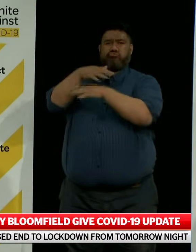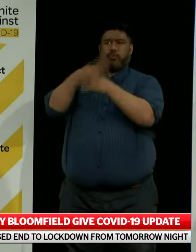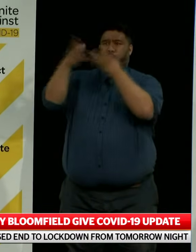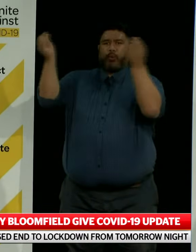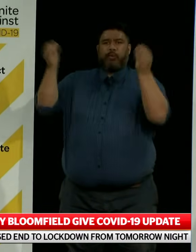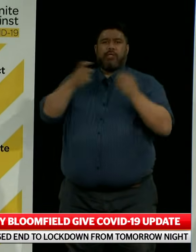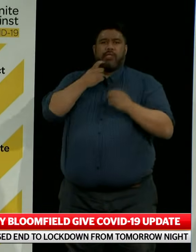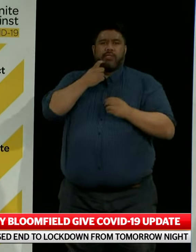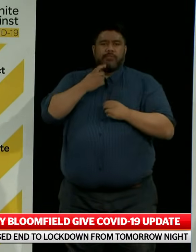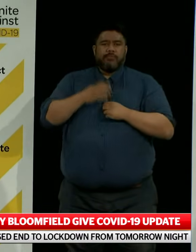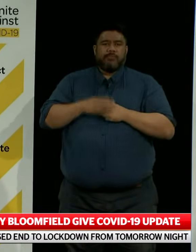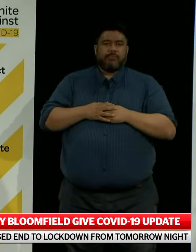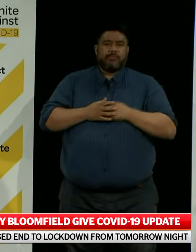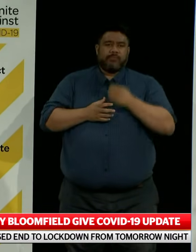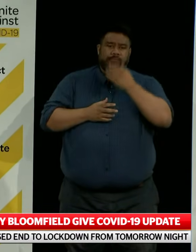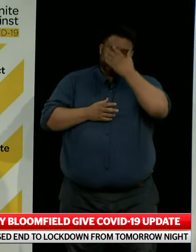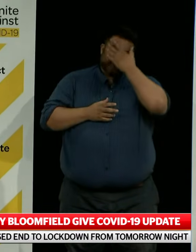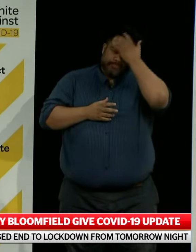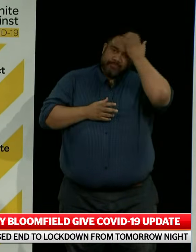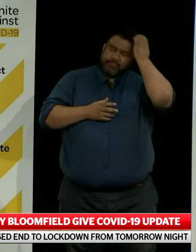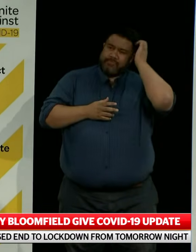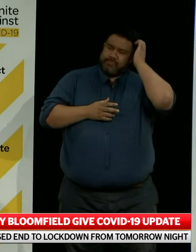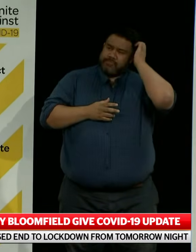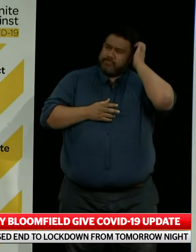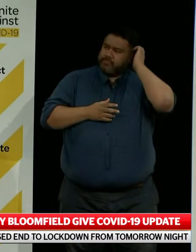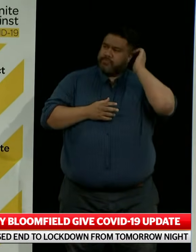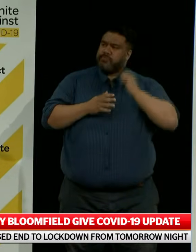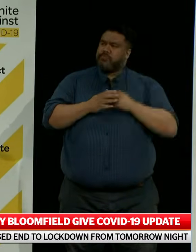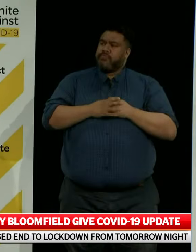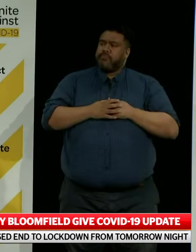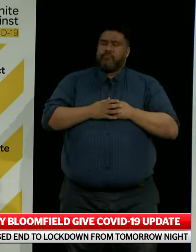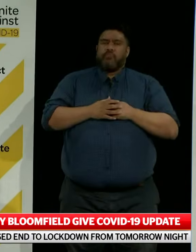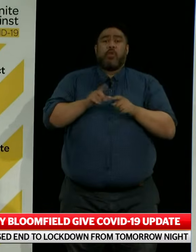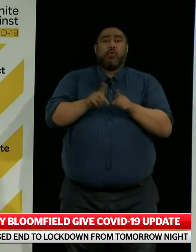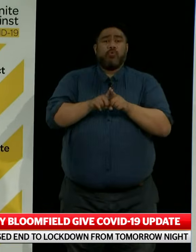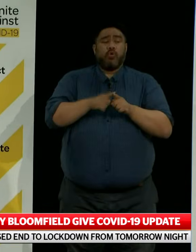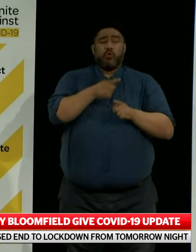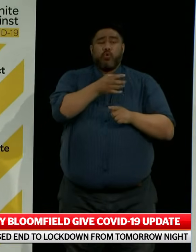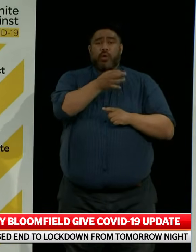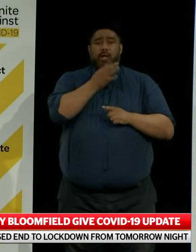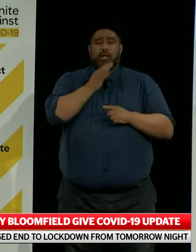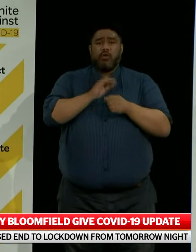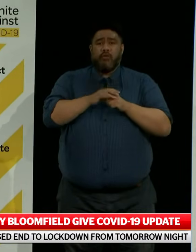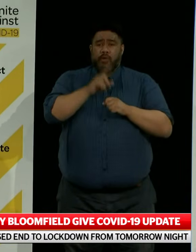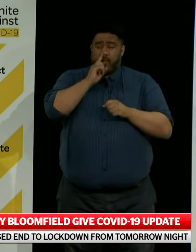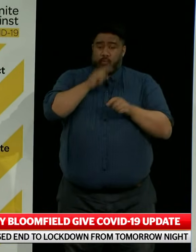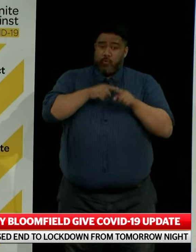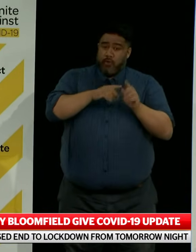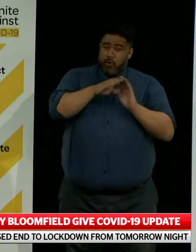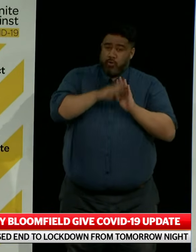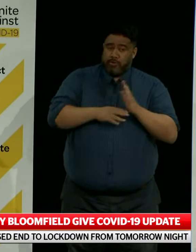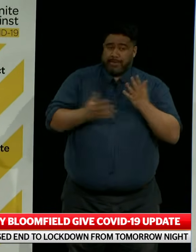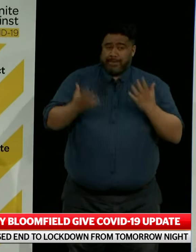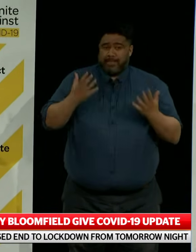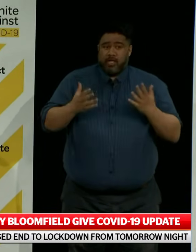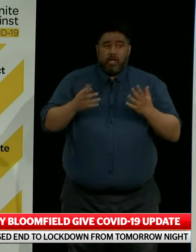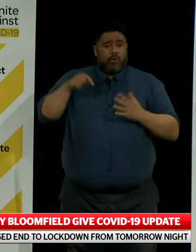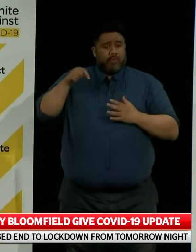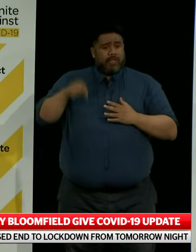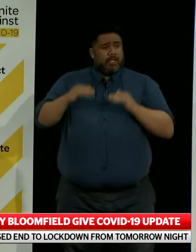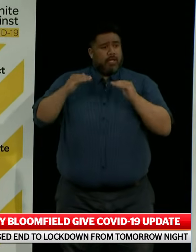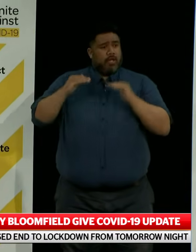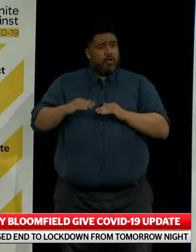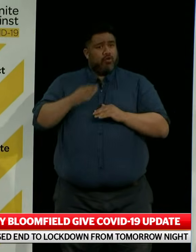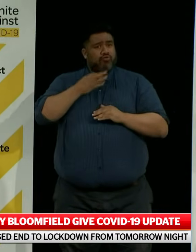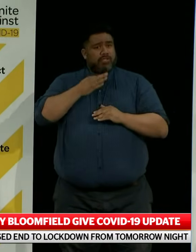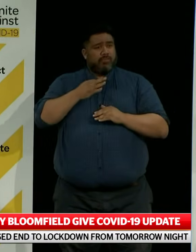fundamental. On the other side, you asked then about keeping people's compliance. Here's something that's low risk because it's outside,